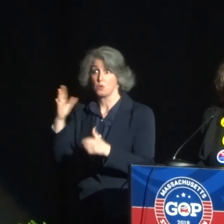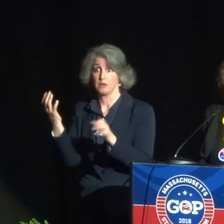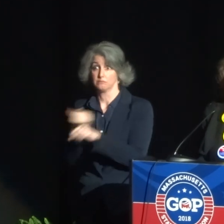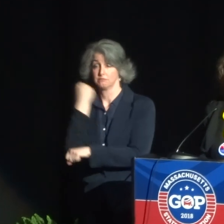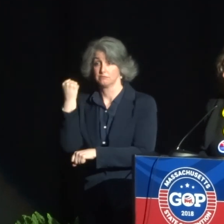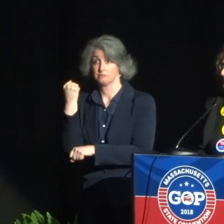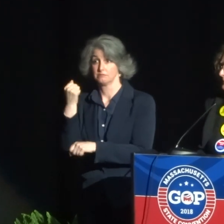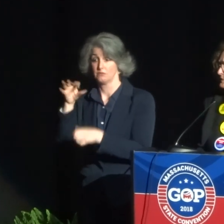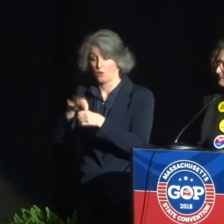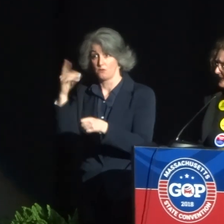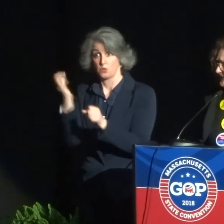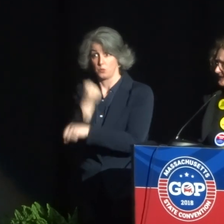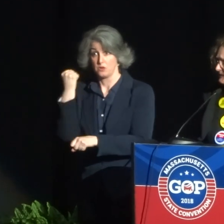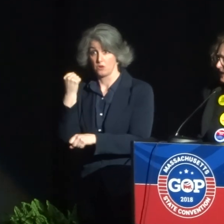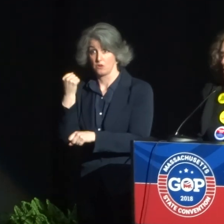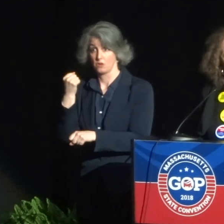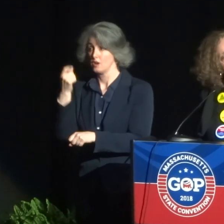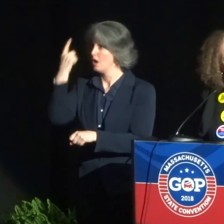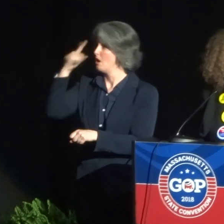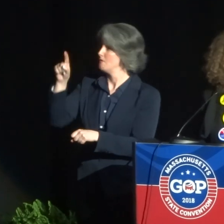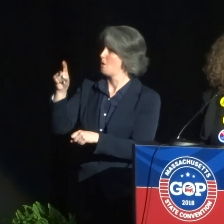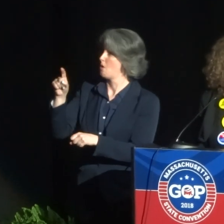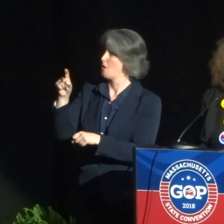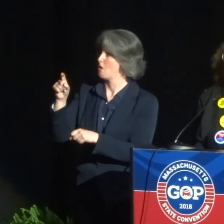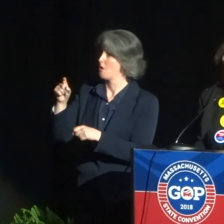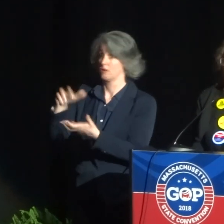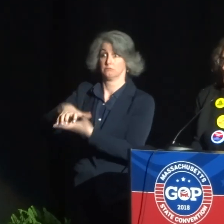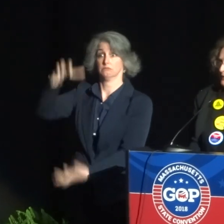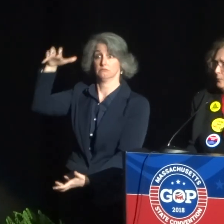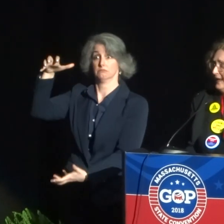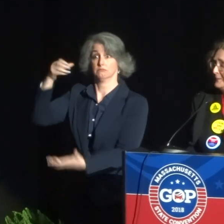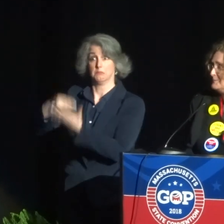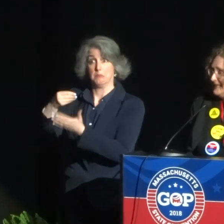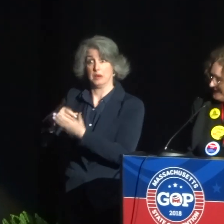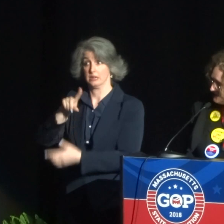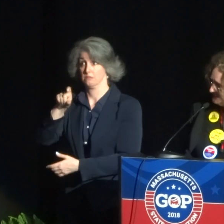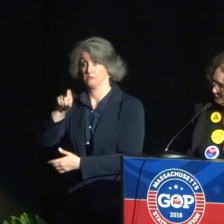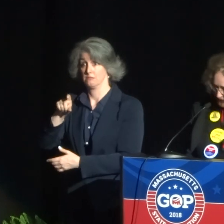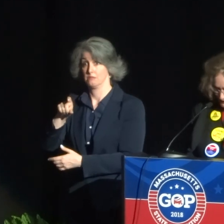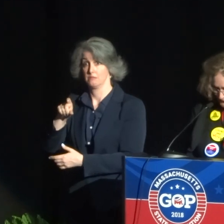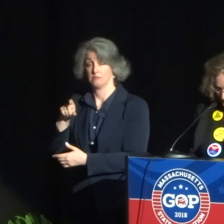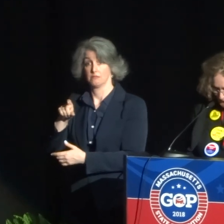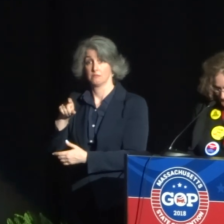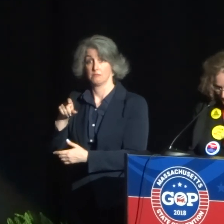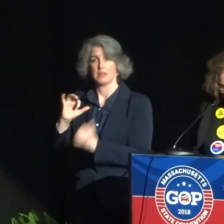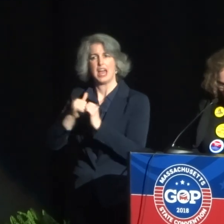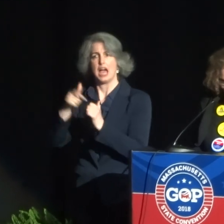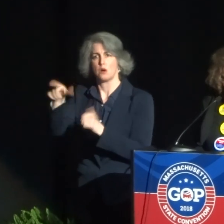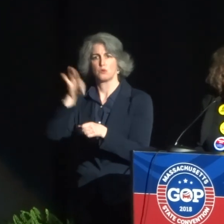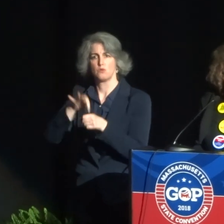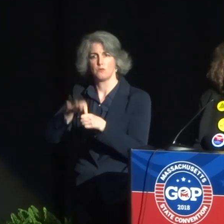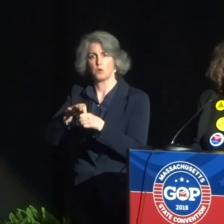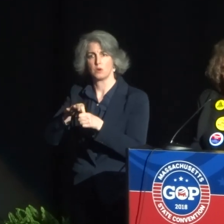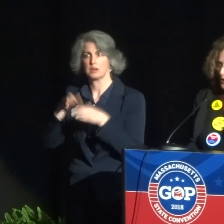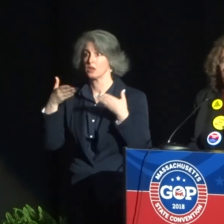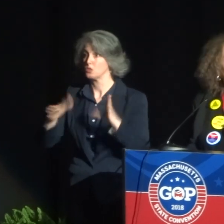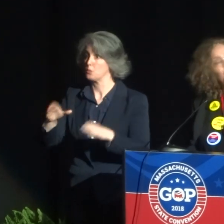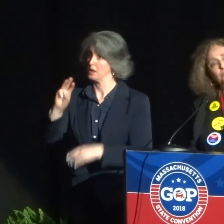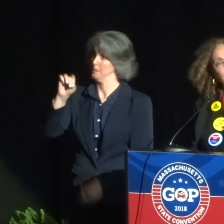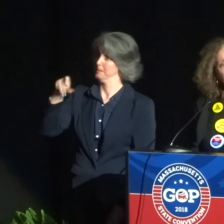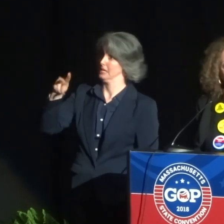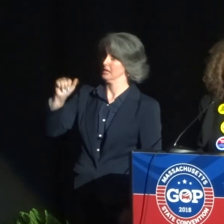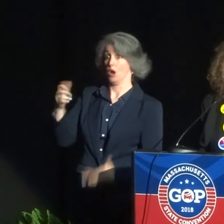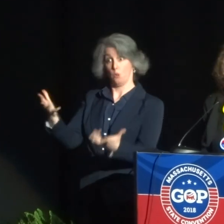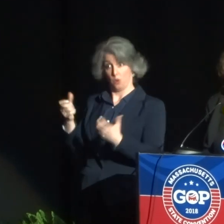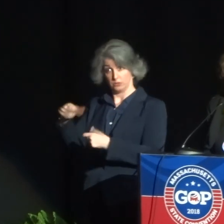Are you voting for the one with the most money? Are you voting the way the media put it your vote? Are